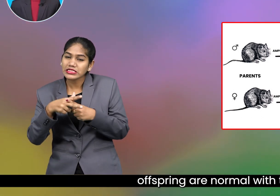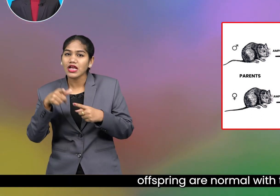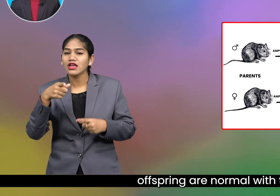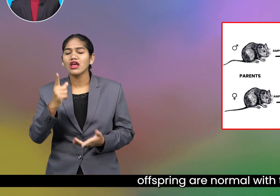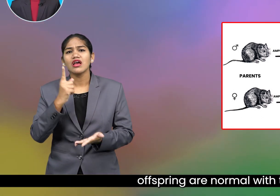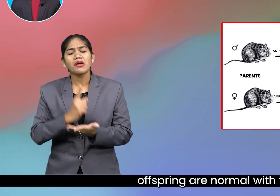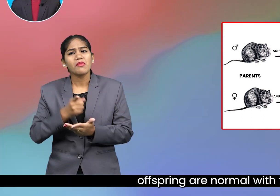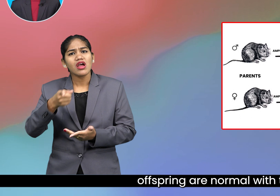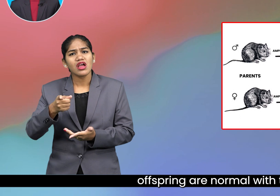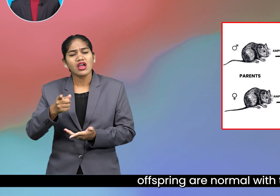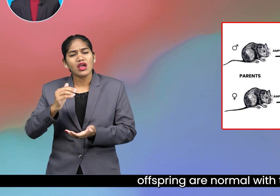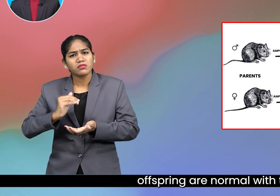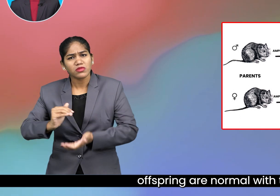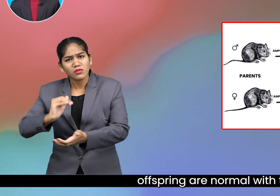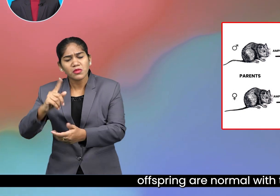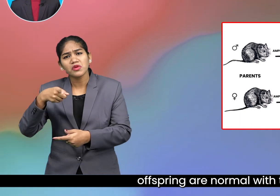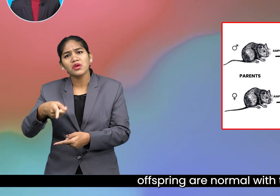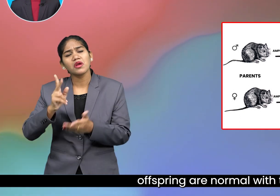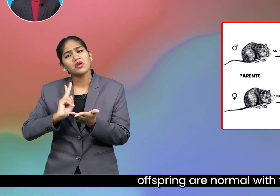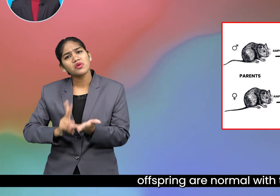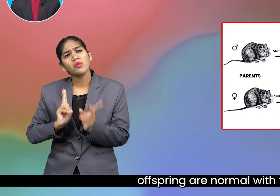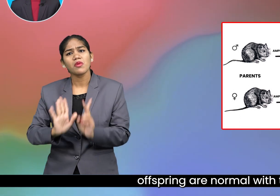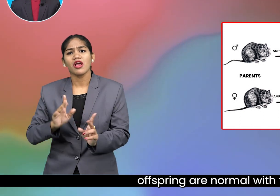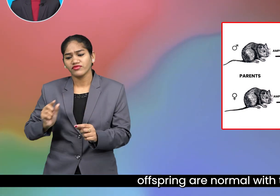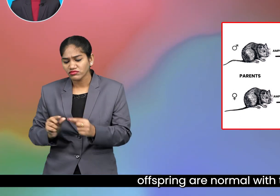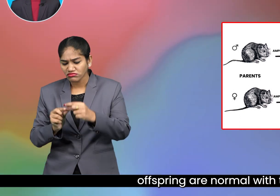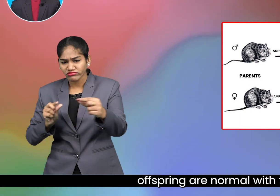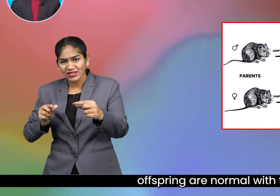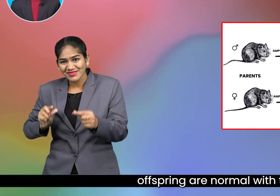are normal with tails.